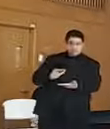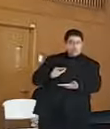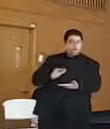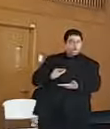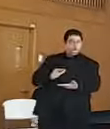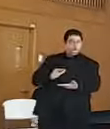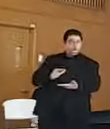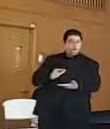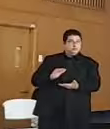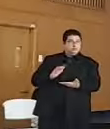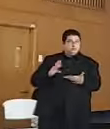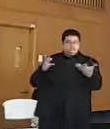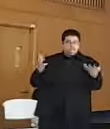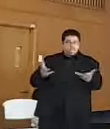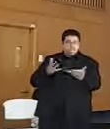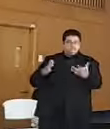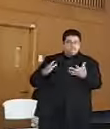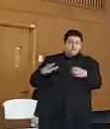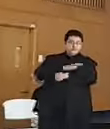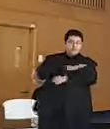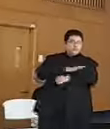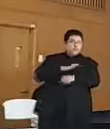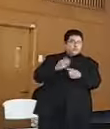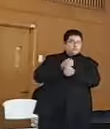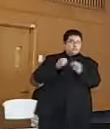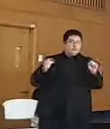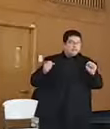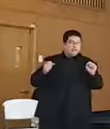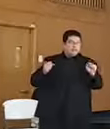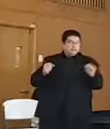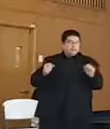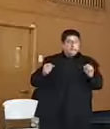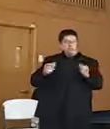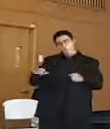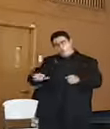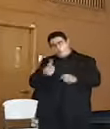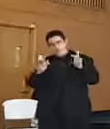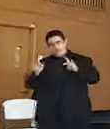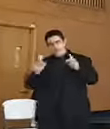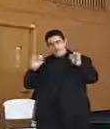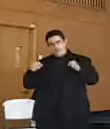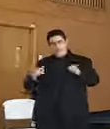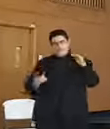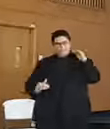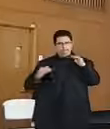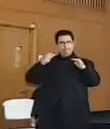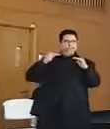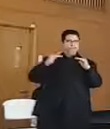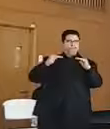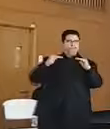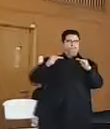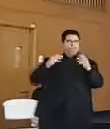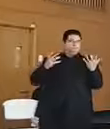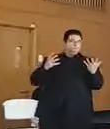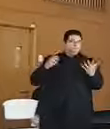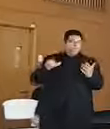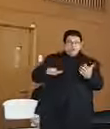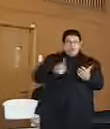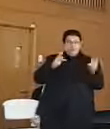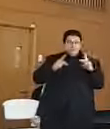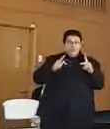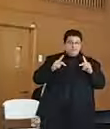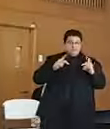the odds of being totally safe and in isolation so that others can actually live. And others will have options to reduce their access and